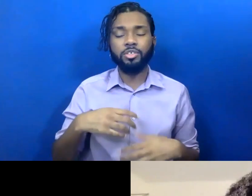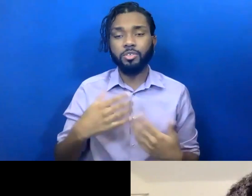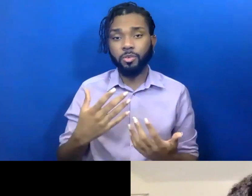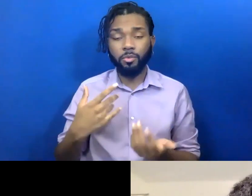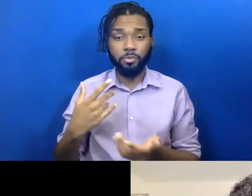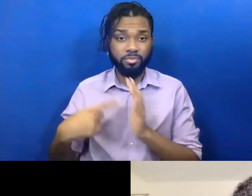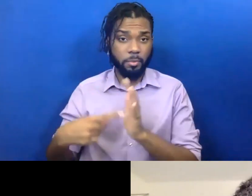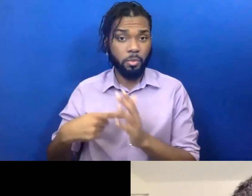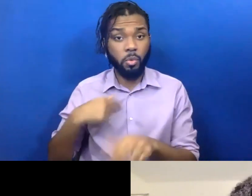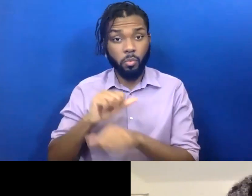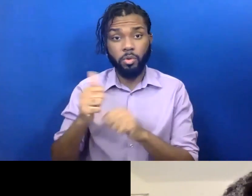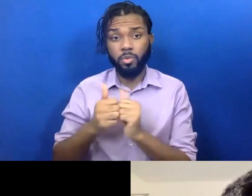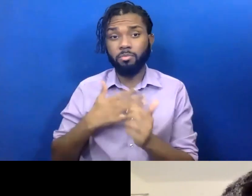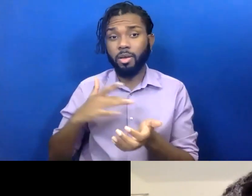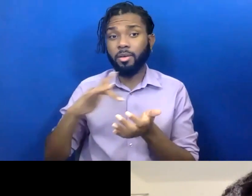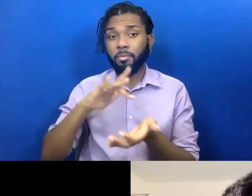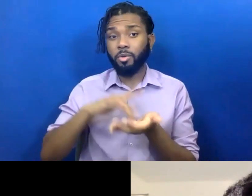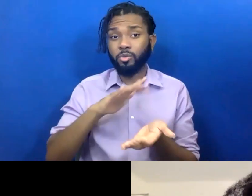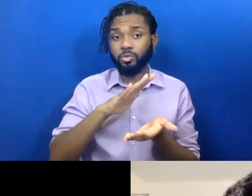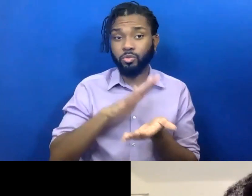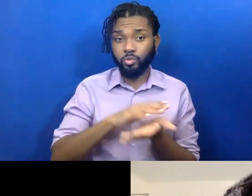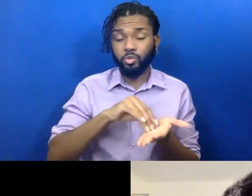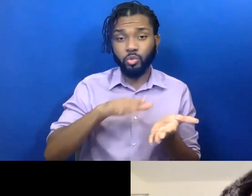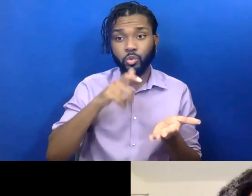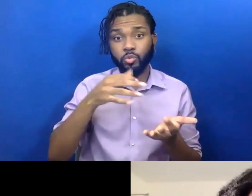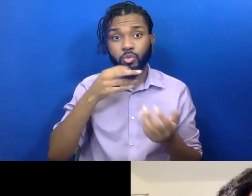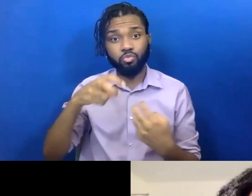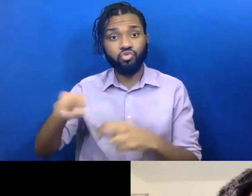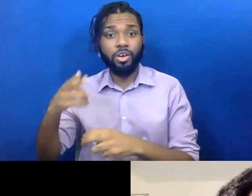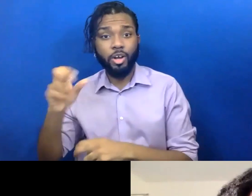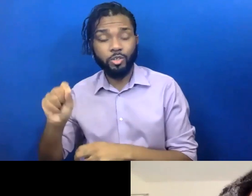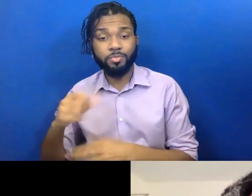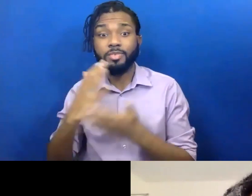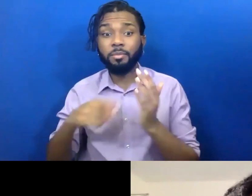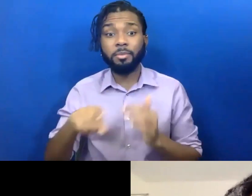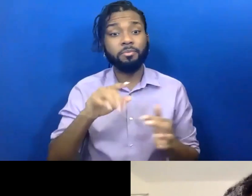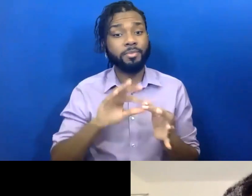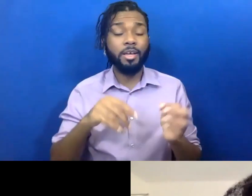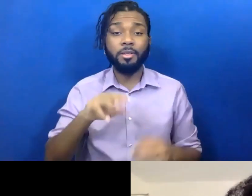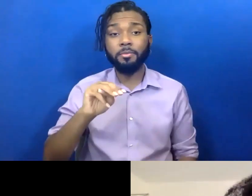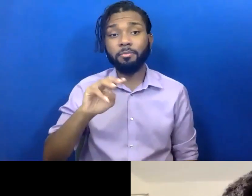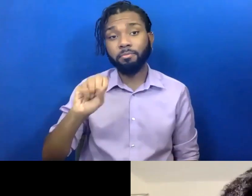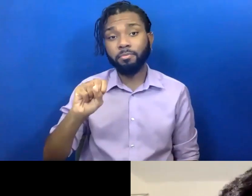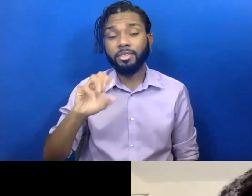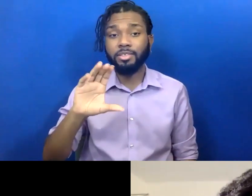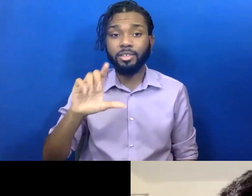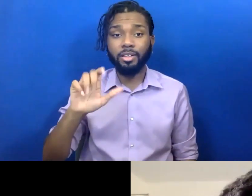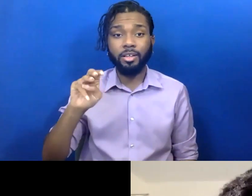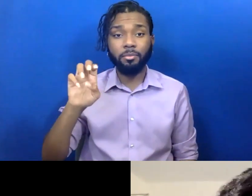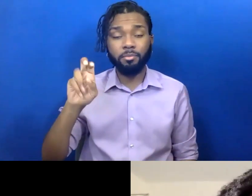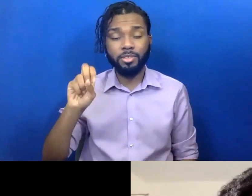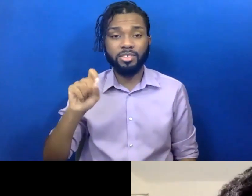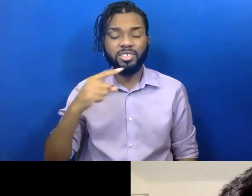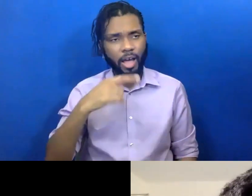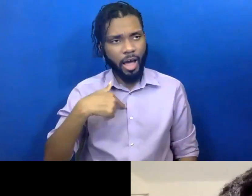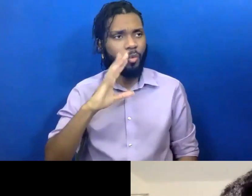middle schoolers who are going into high school, and how they're like, Miss Clemens, when I get to high school, I'm gonna go by my middle name. And I'm like, all of a sudden they're a